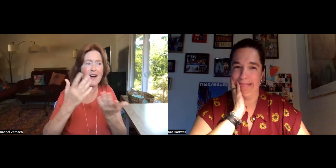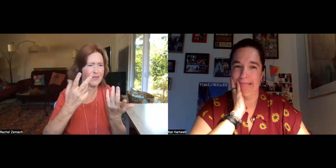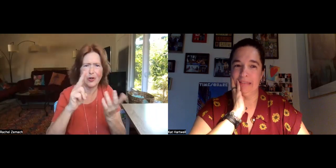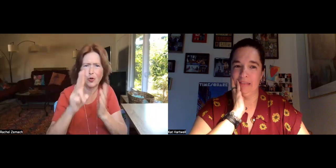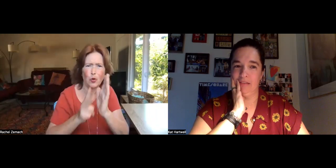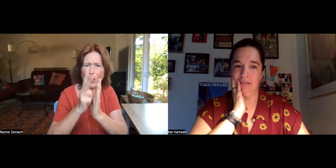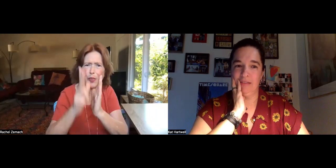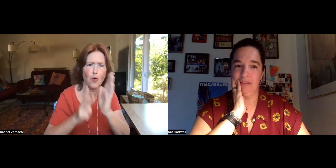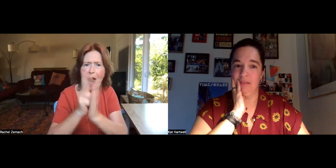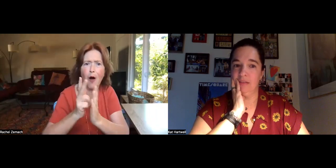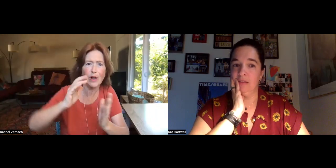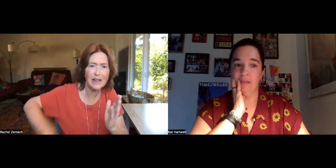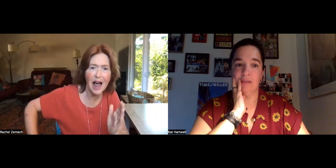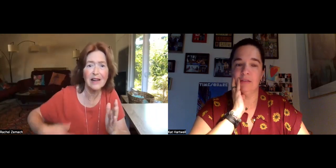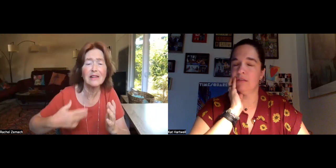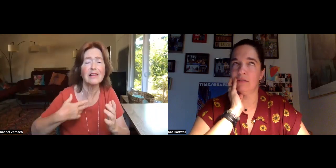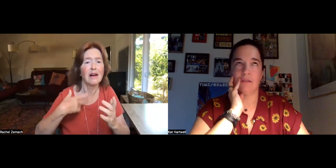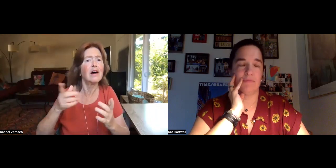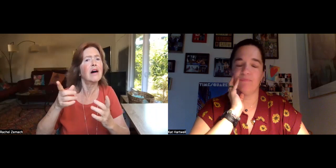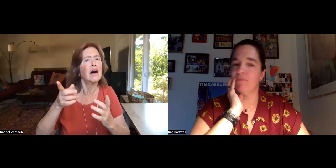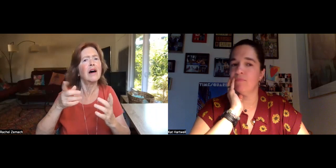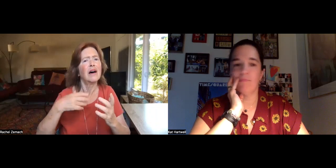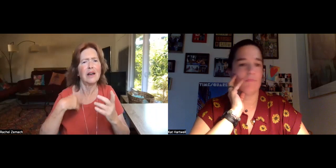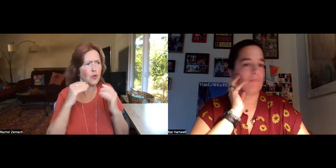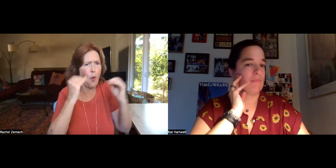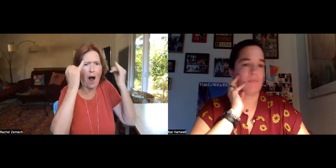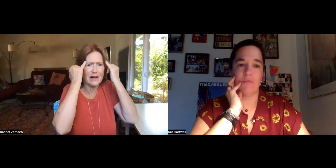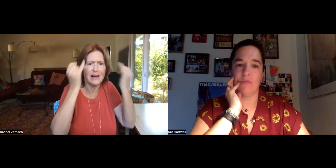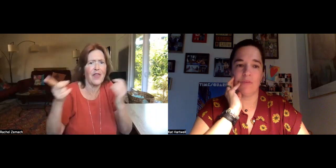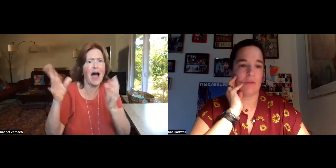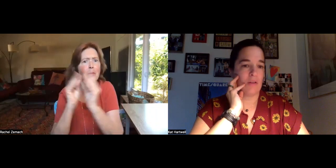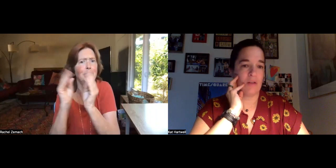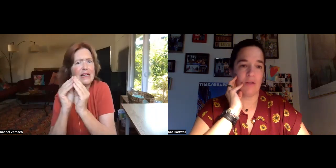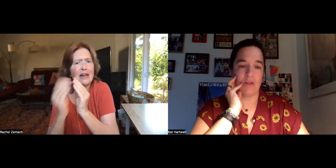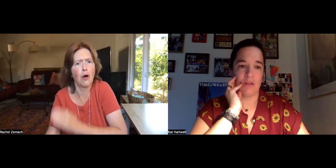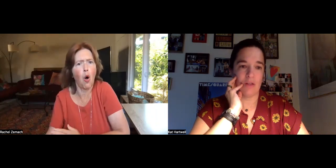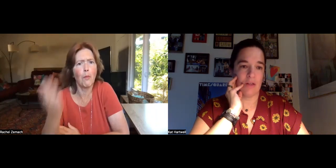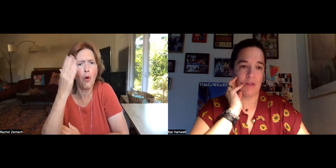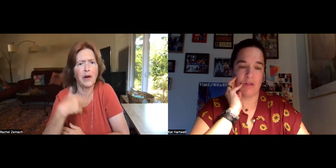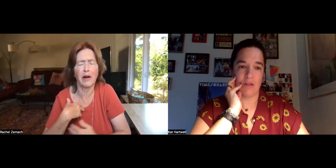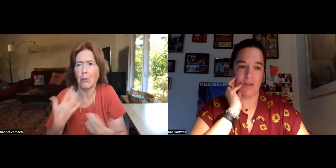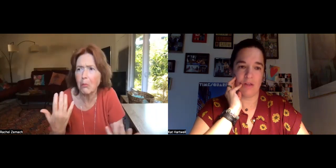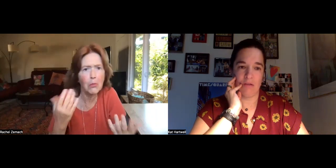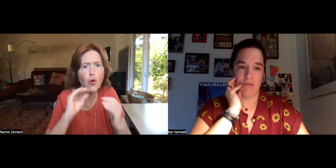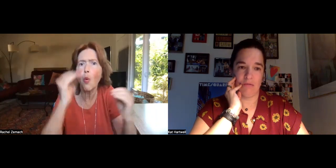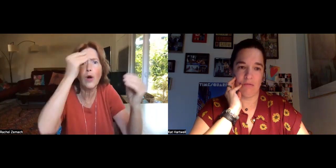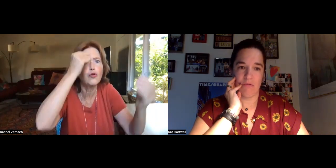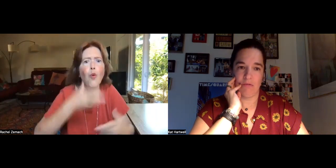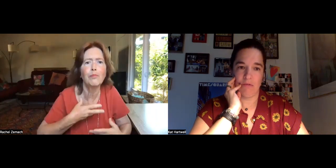Arrived 2, 3 hours late. Oh, I did have a meeting all morning. We went to.